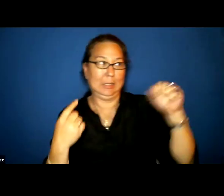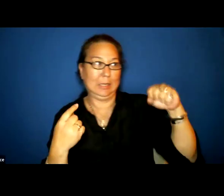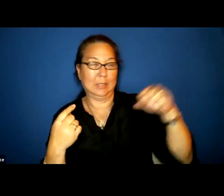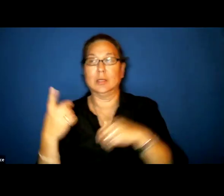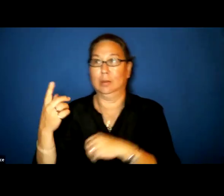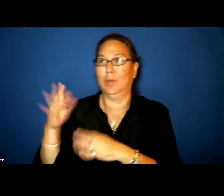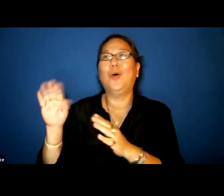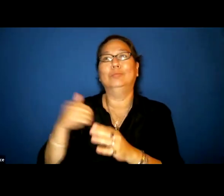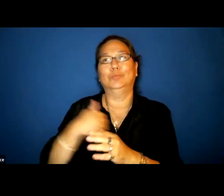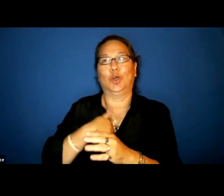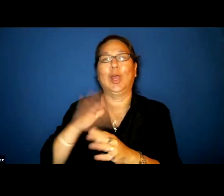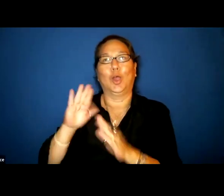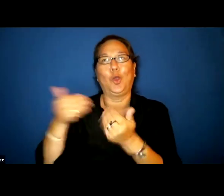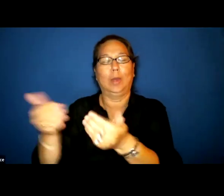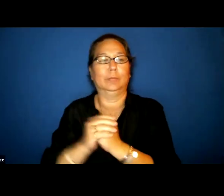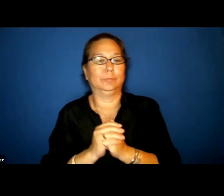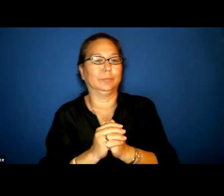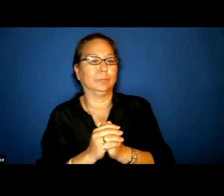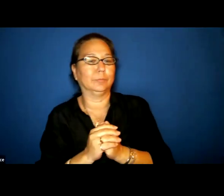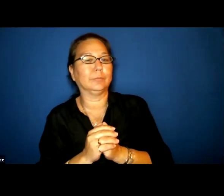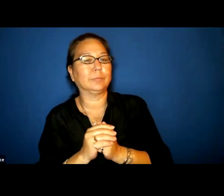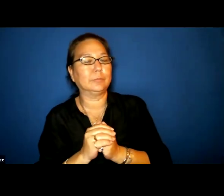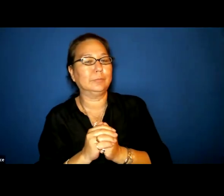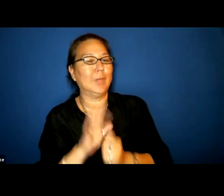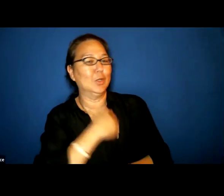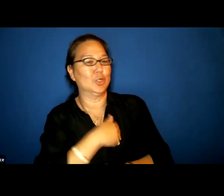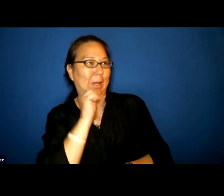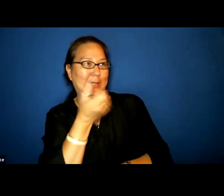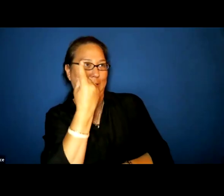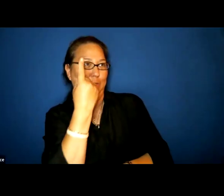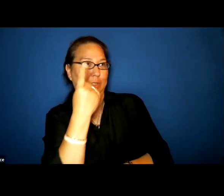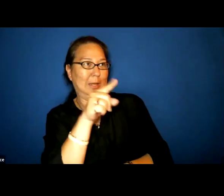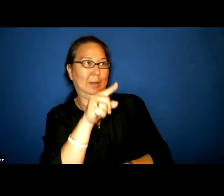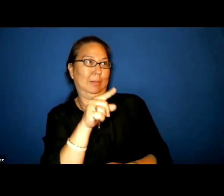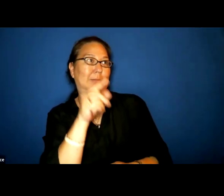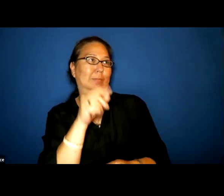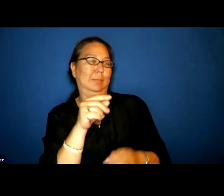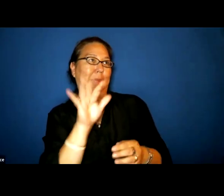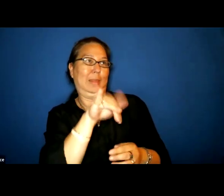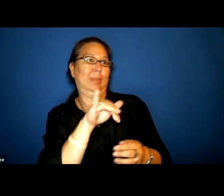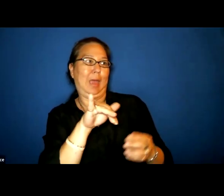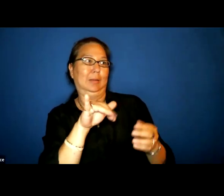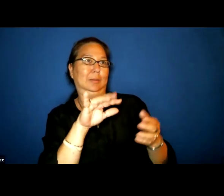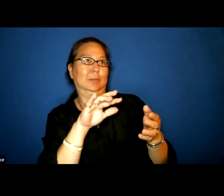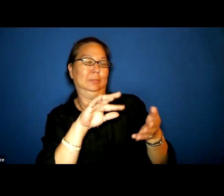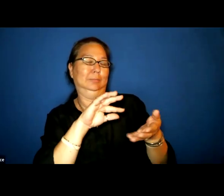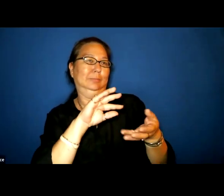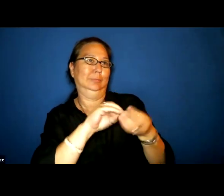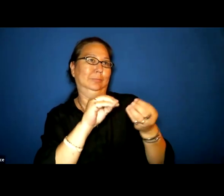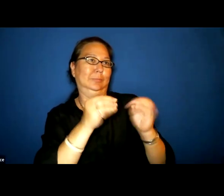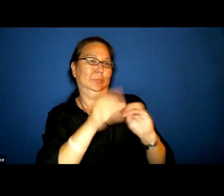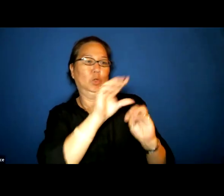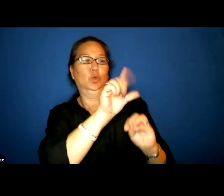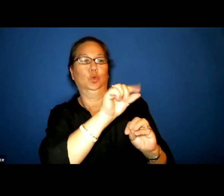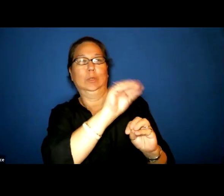that distinction. But so in the 20% overall, that would mean the first, in this